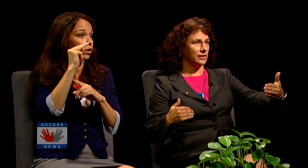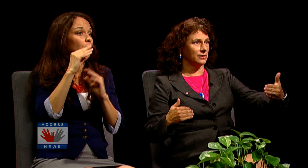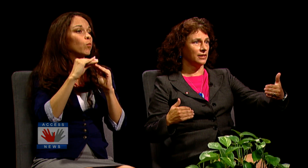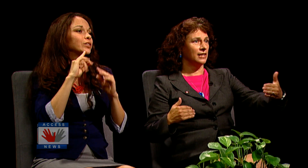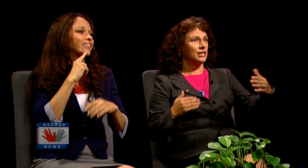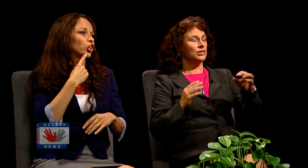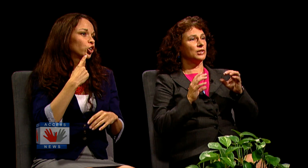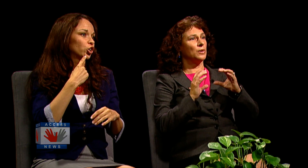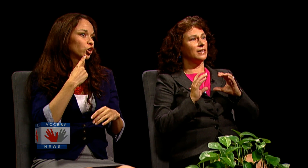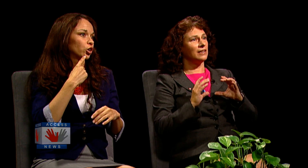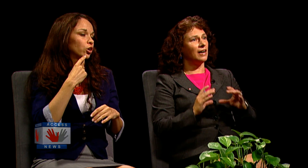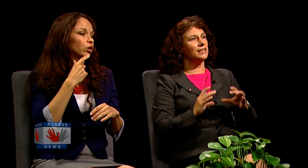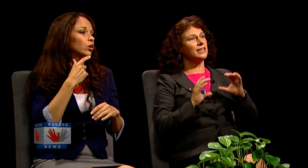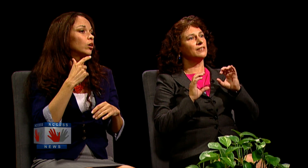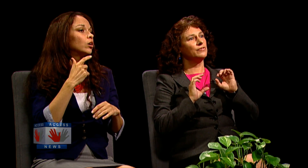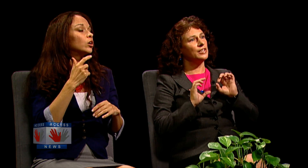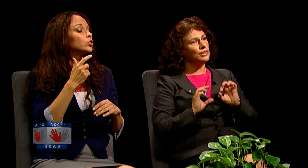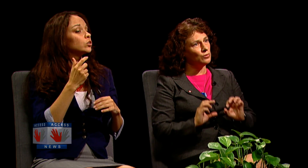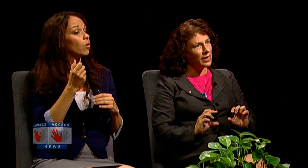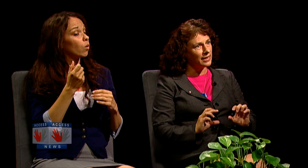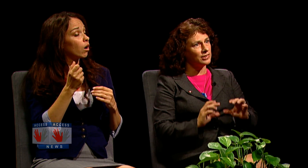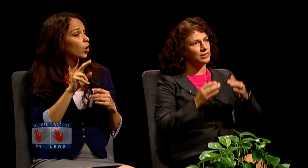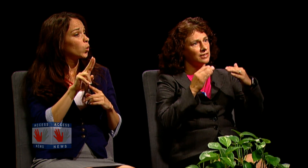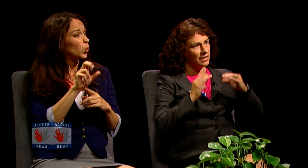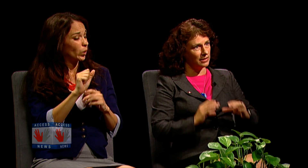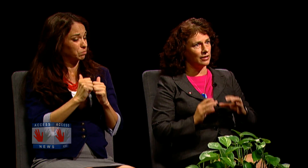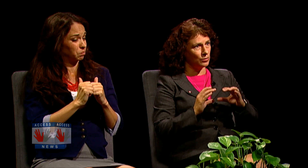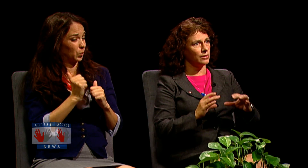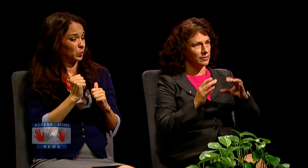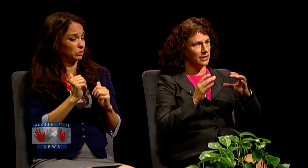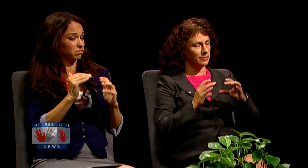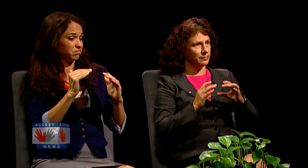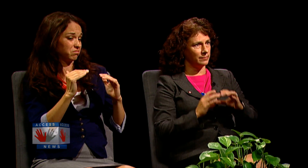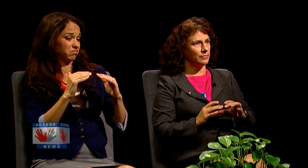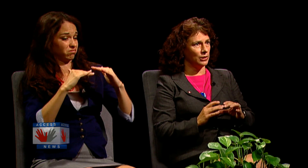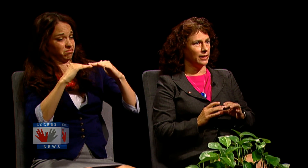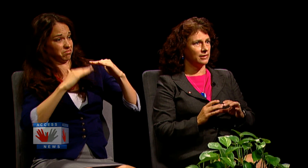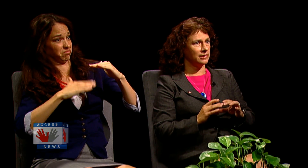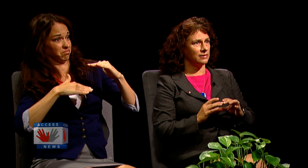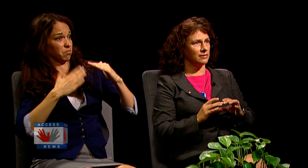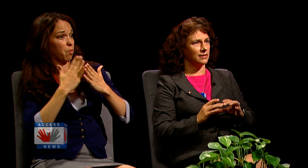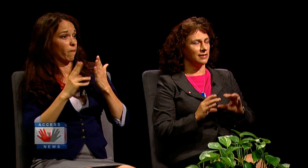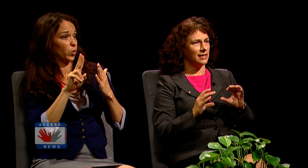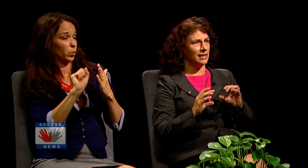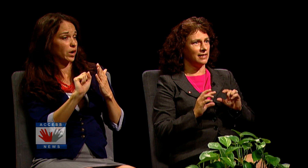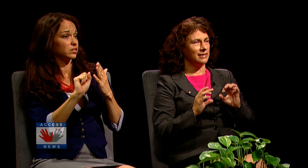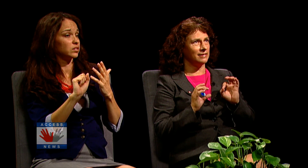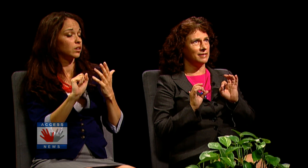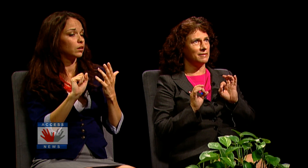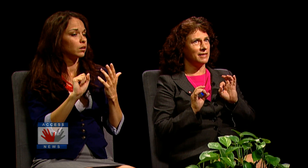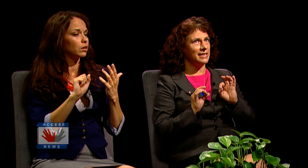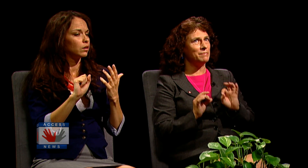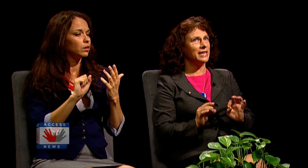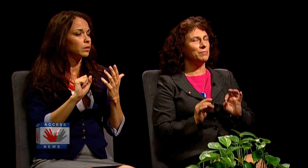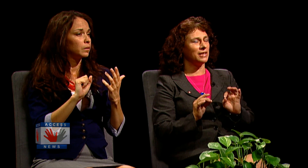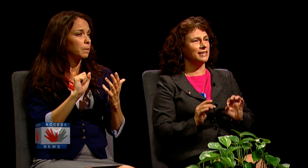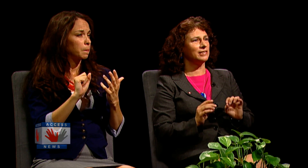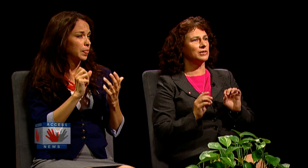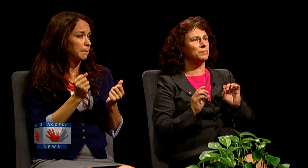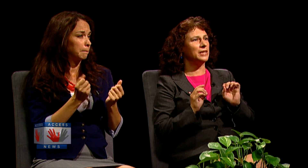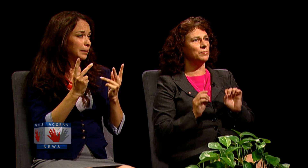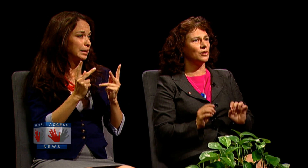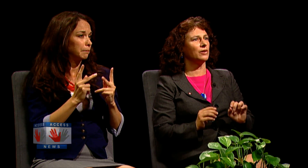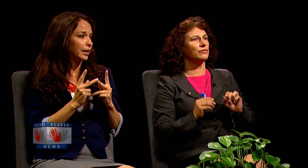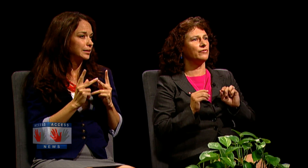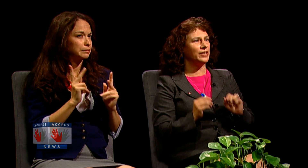more severe. So a lot of the US, the lower US, in many